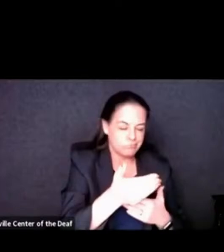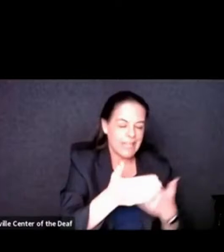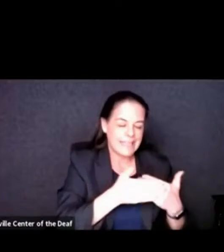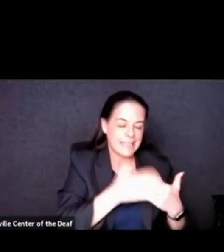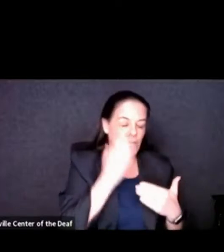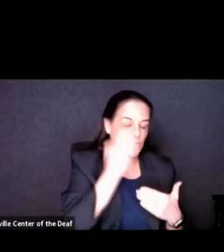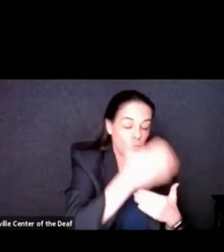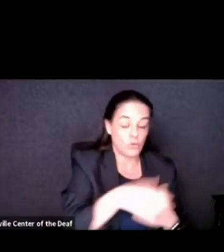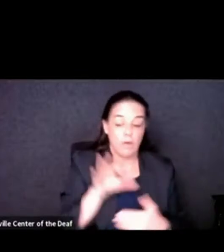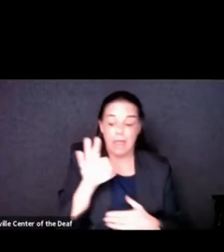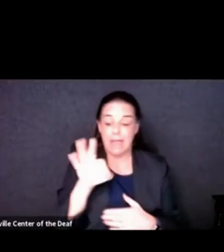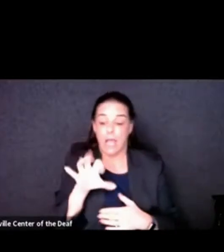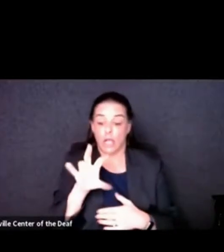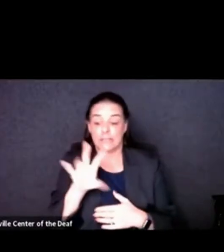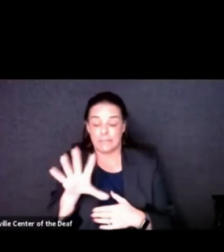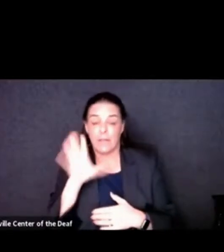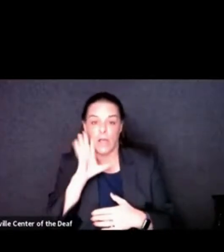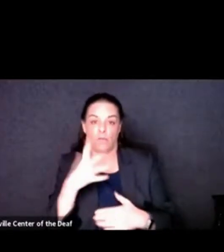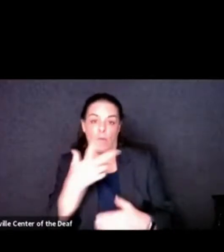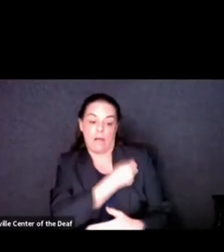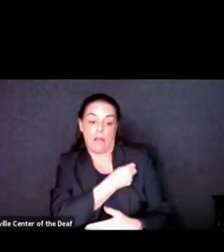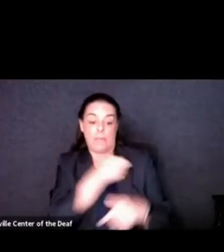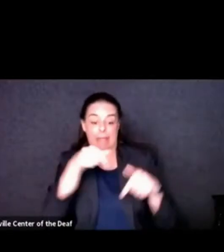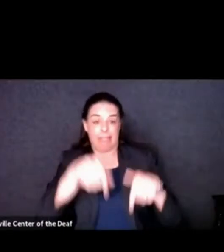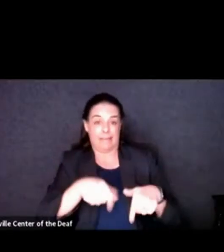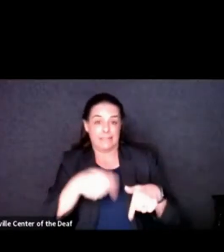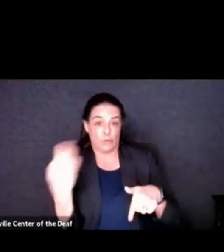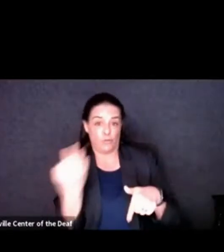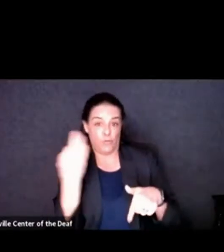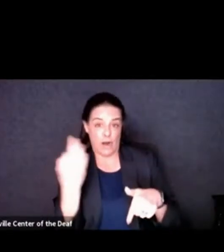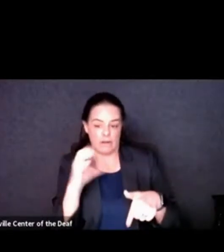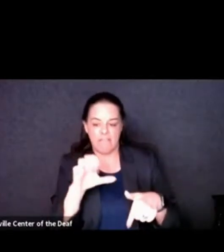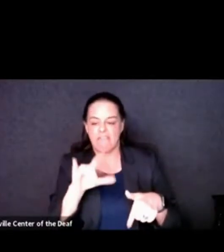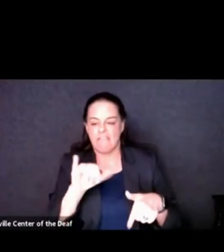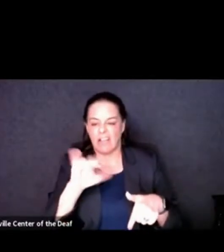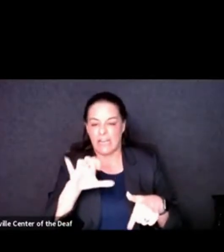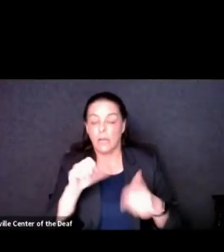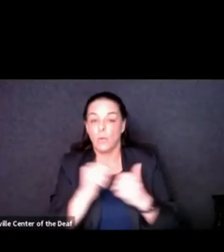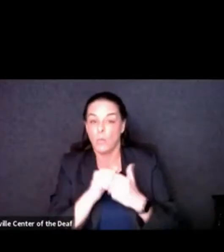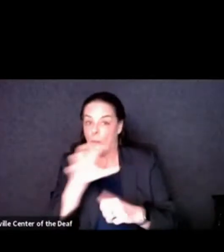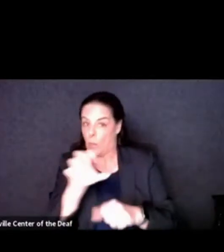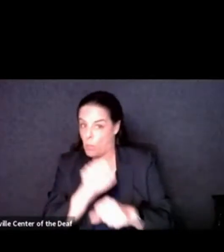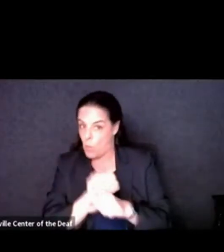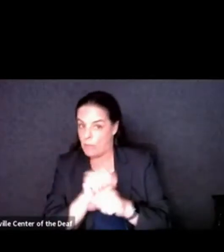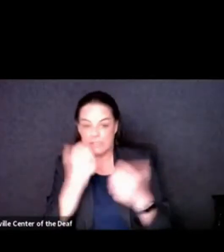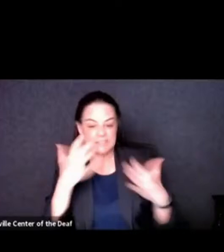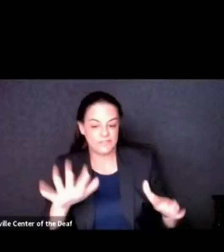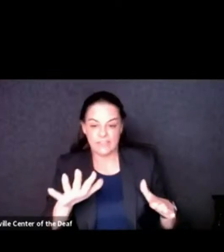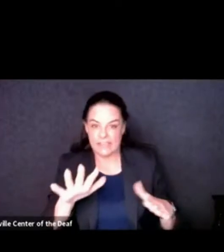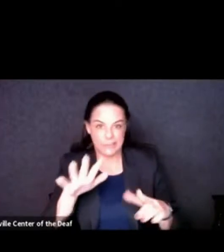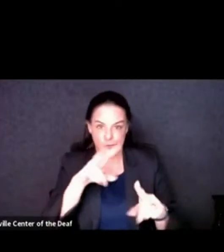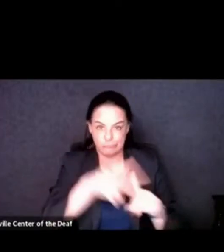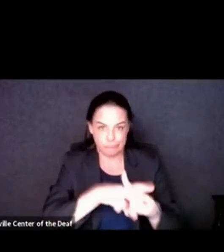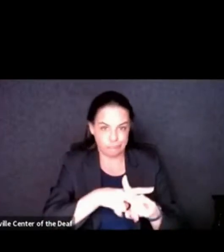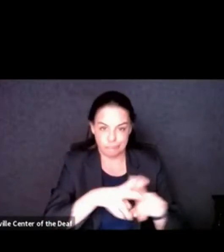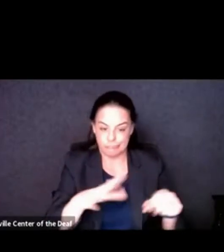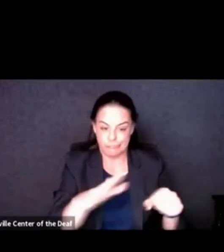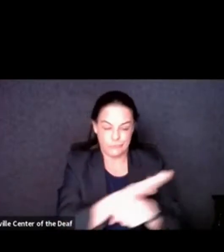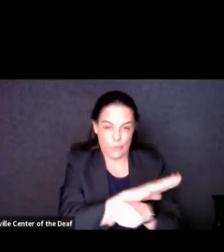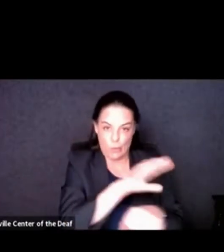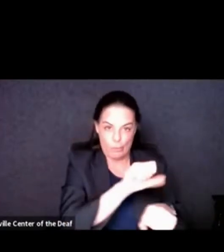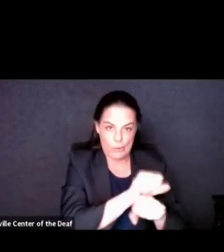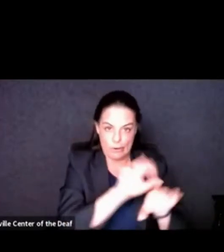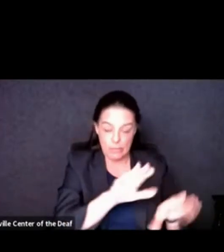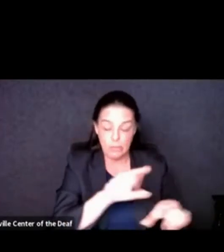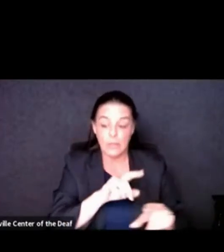975 of those doses will be administered at this Friday's clinic with pre-scheduled appointments. Those are already full. And a significant portion